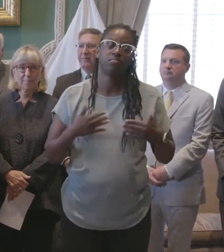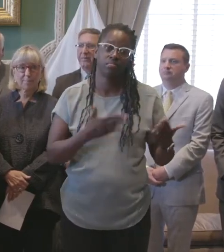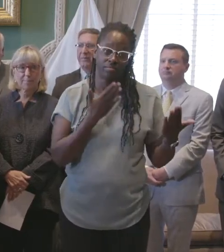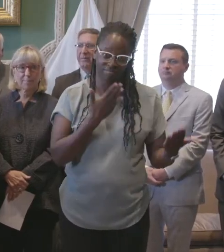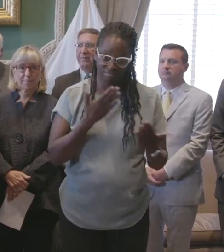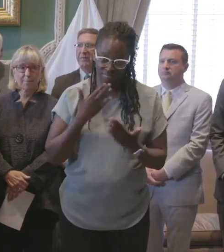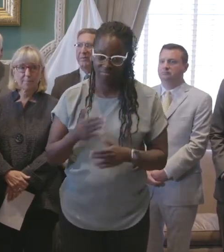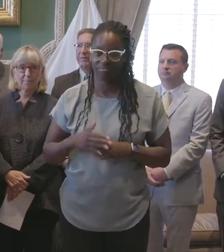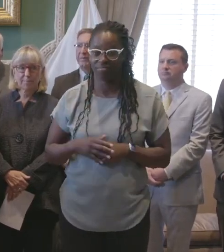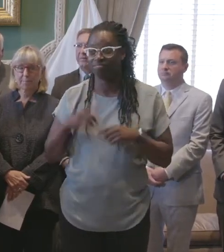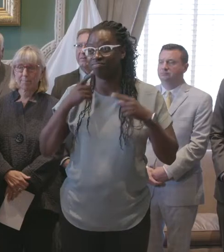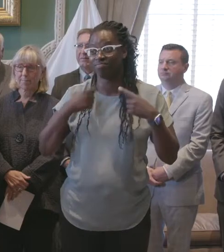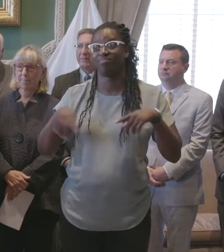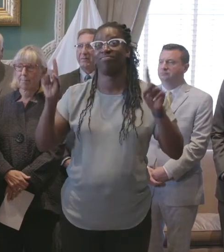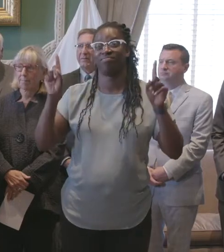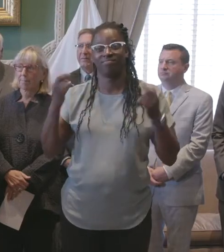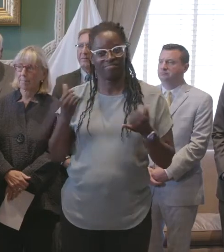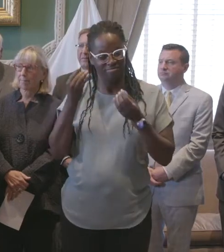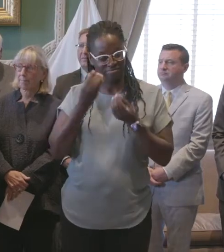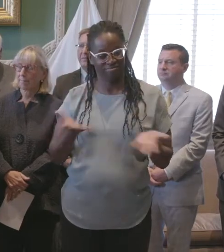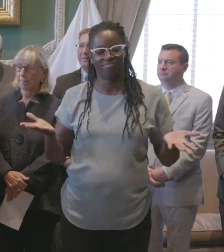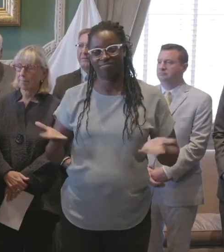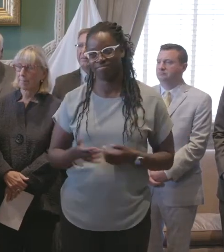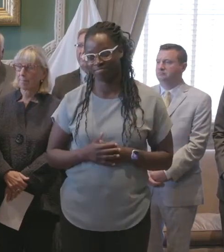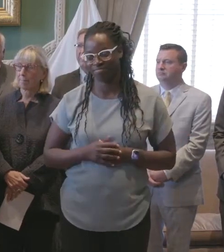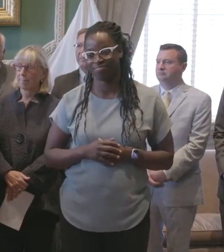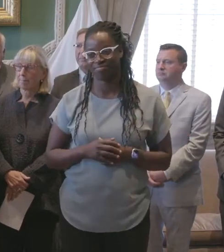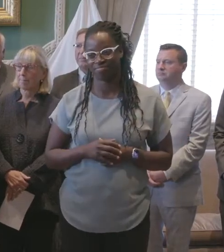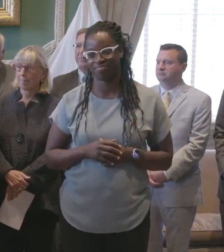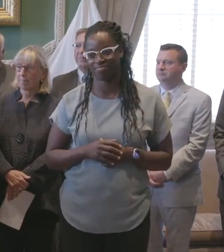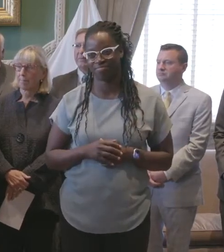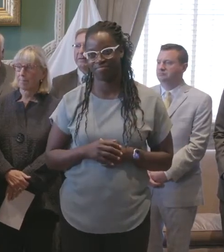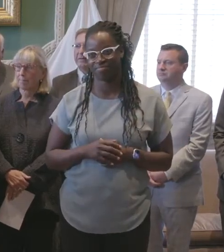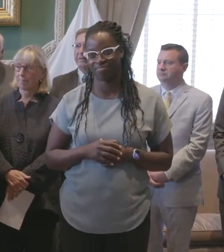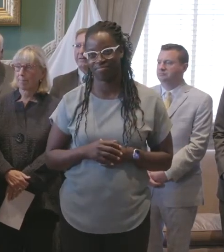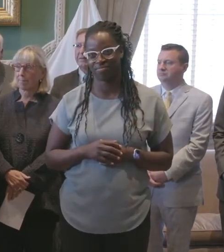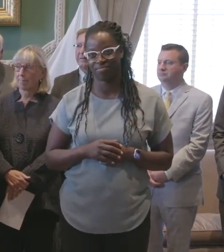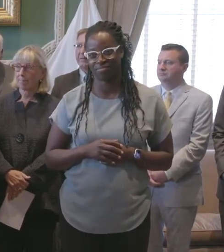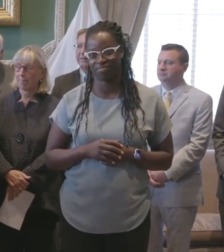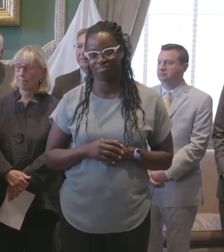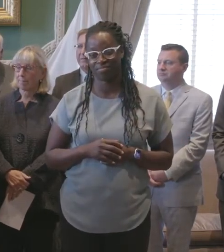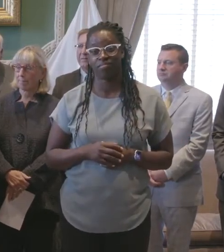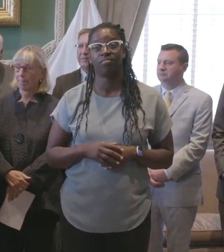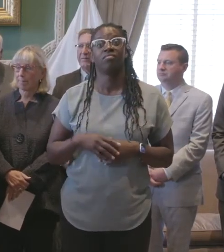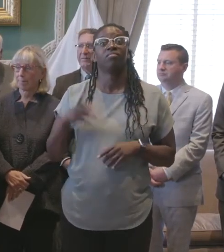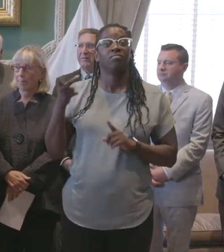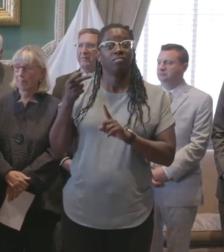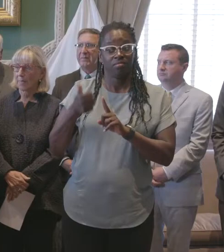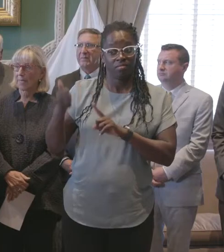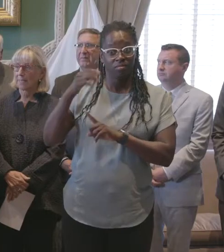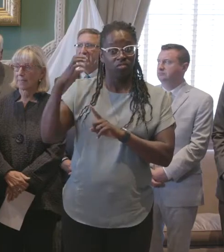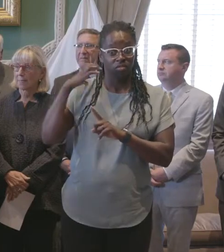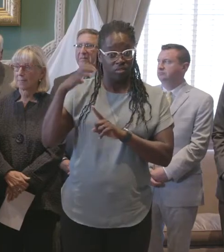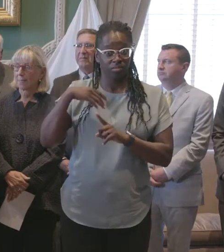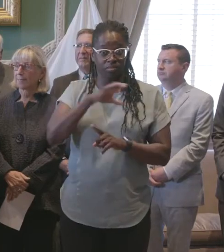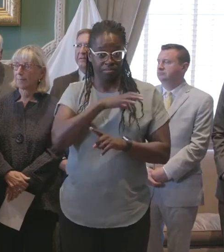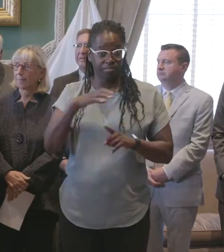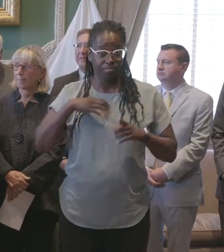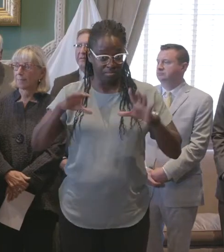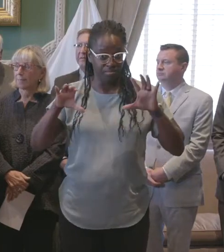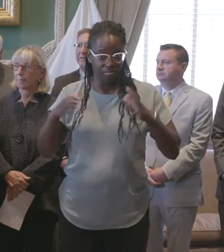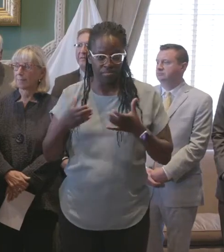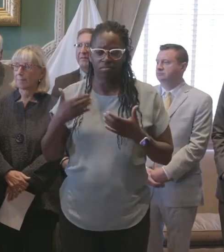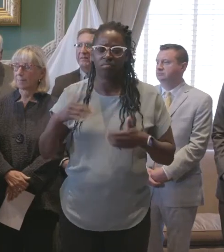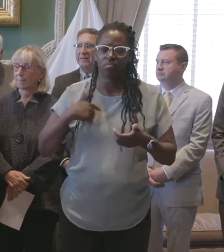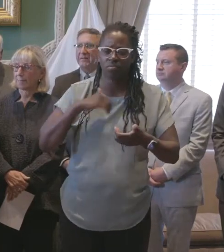this point, so thank you. And also a big thank you to Chairman Rodrigues and Michlewitz for your continued partnership and willingness to listen and engage. It is